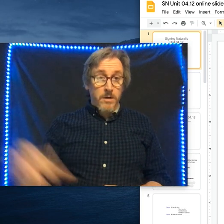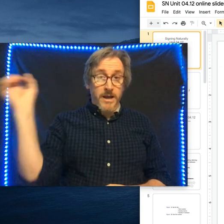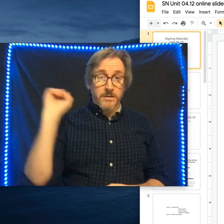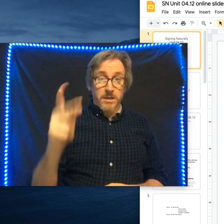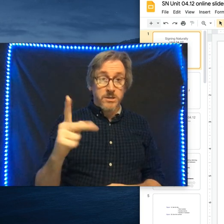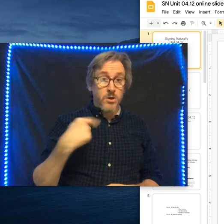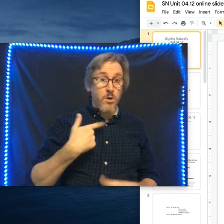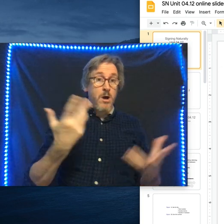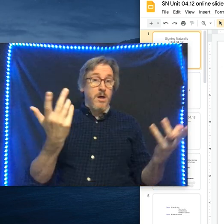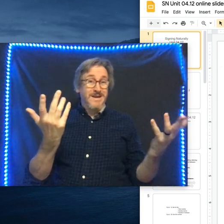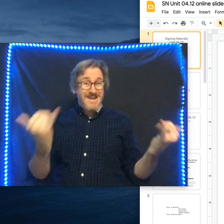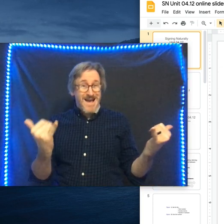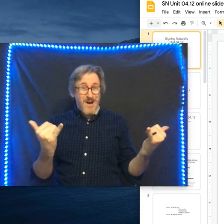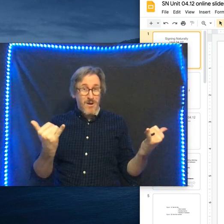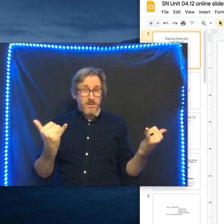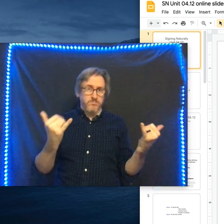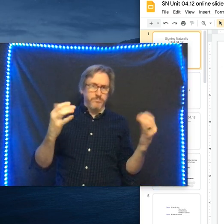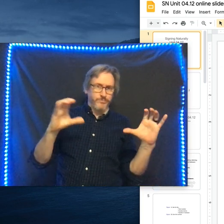All right.